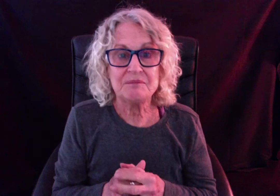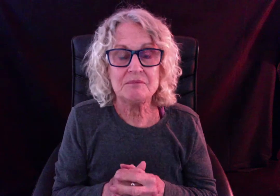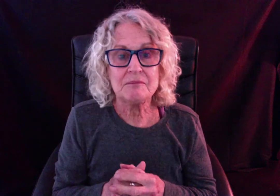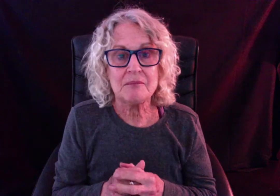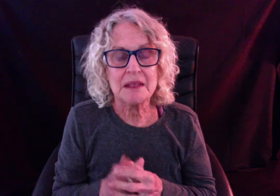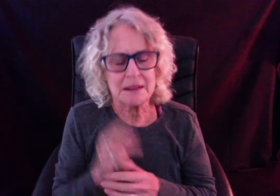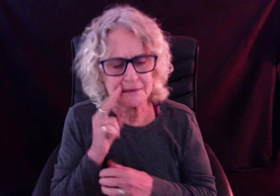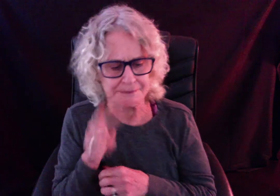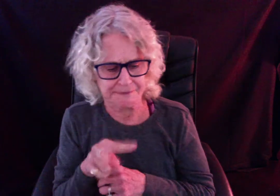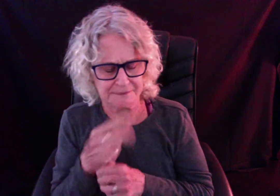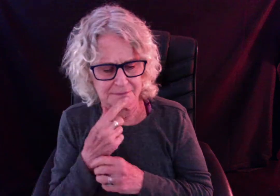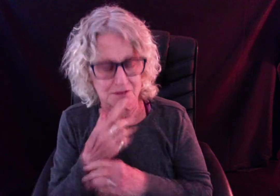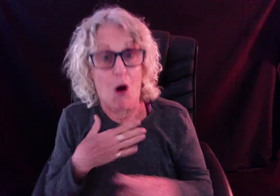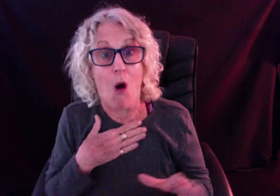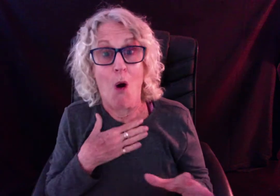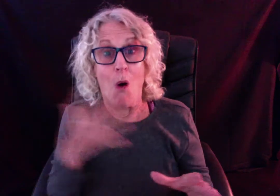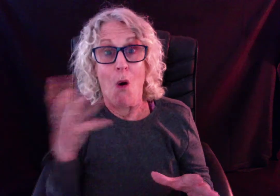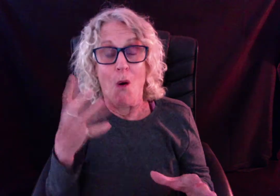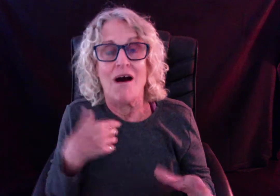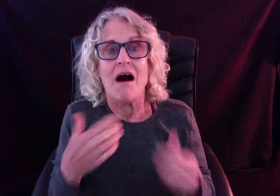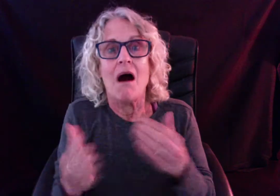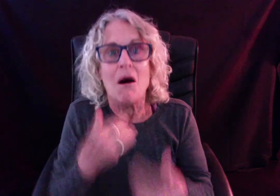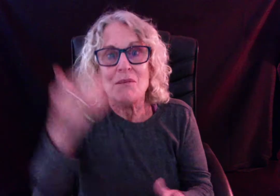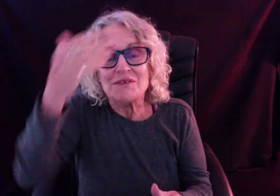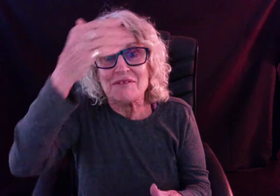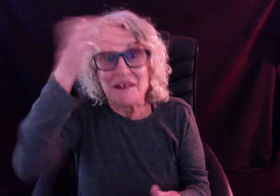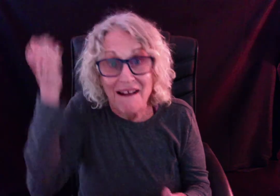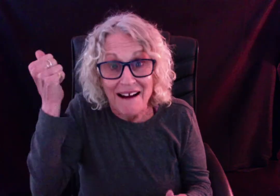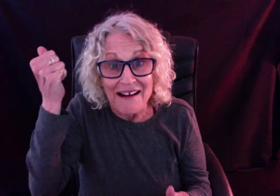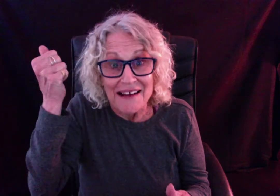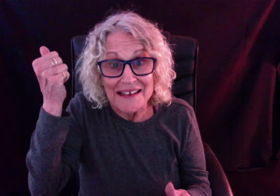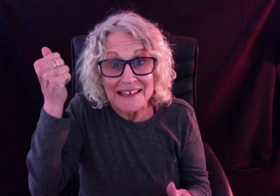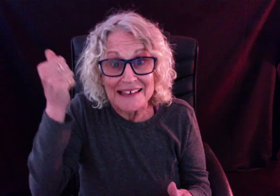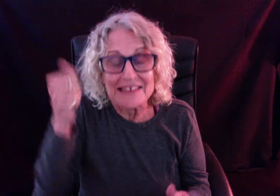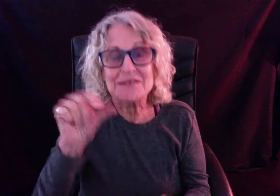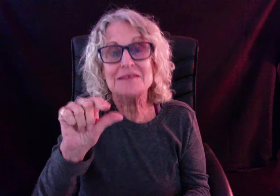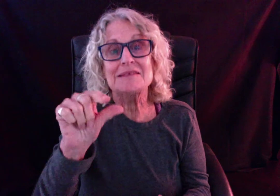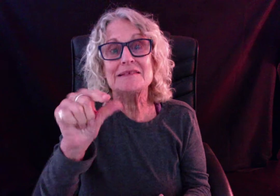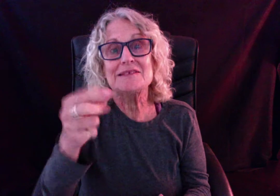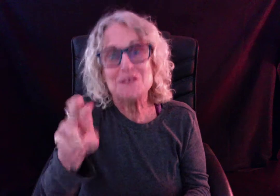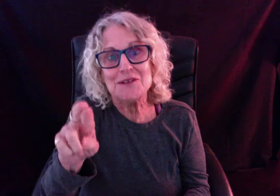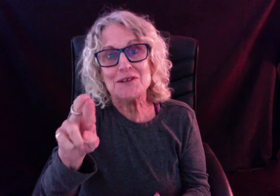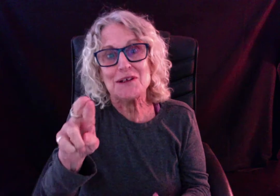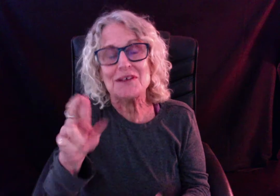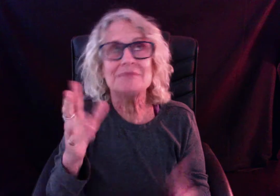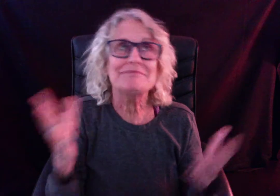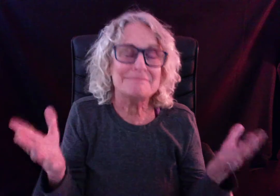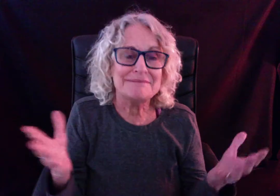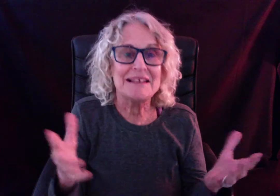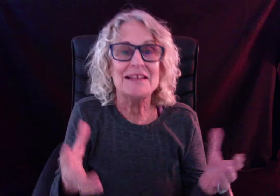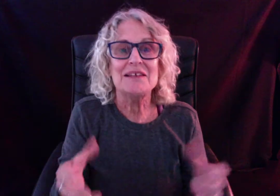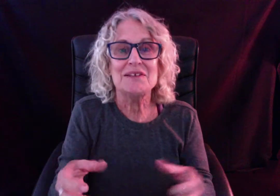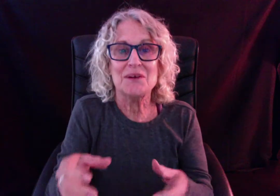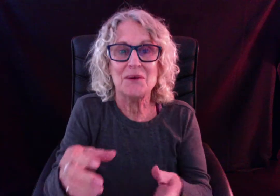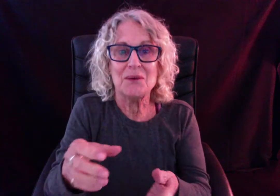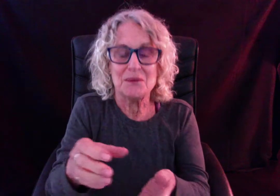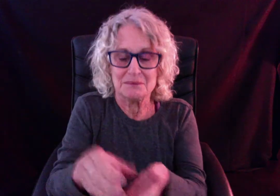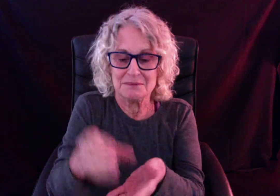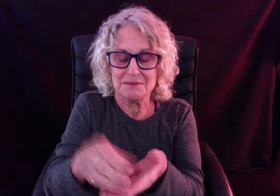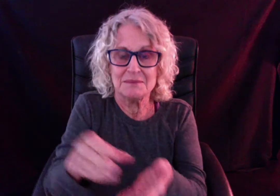went, oh my gosh, I almost forgot the ginger. So I added the powdered ginger and I stirred that up